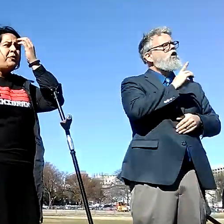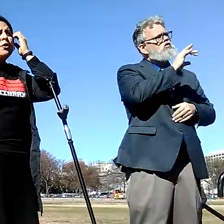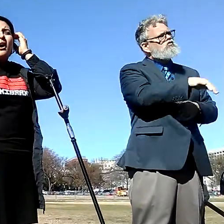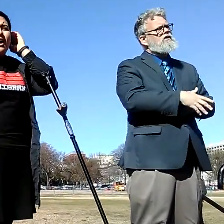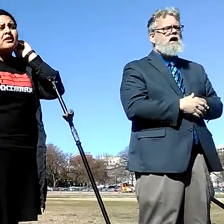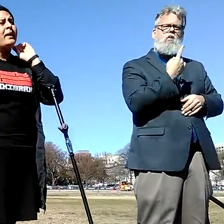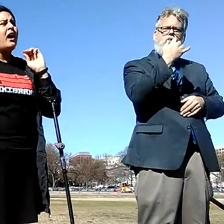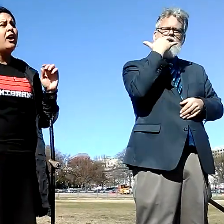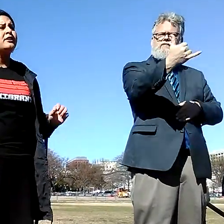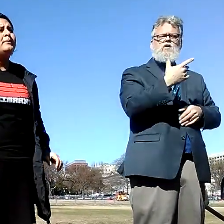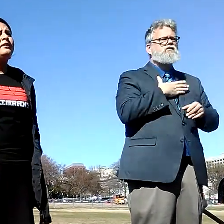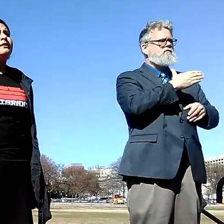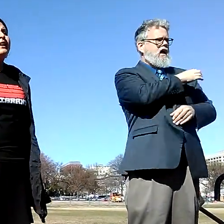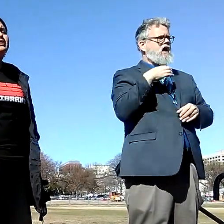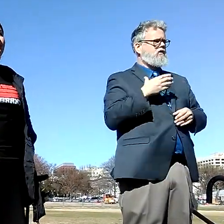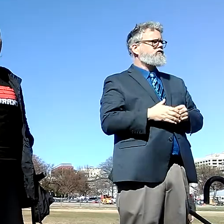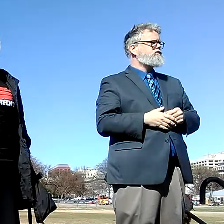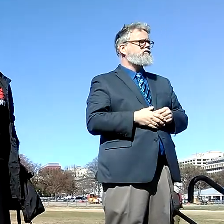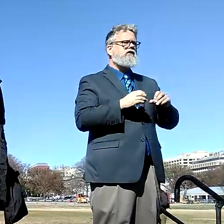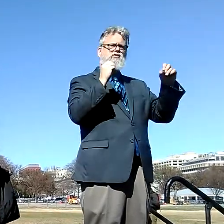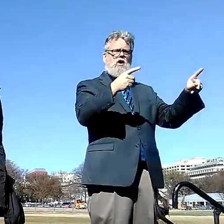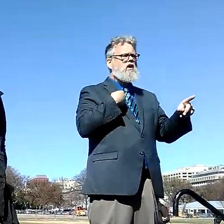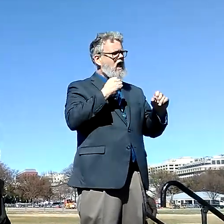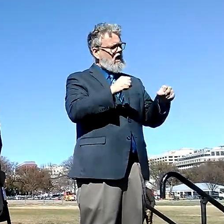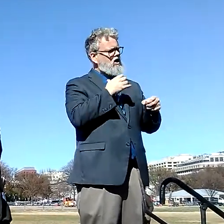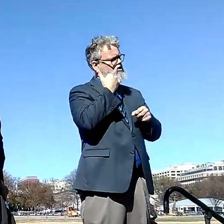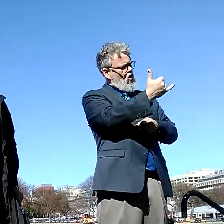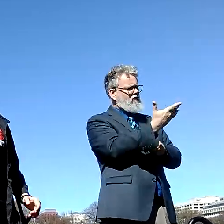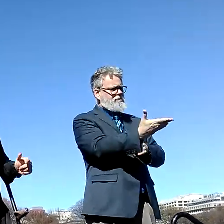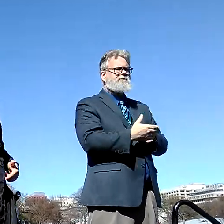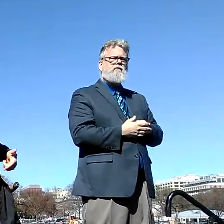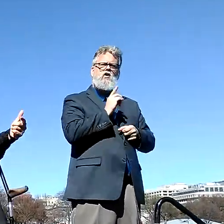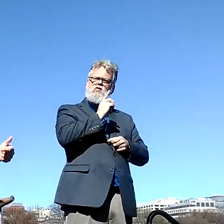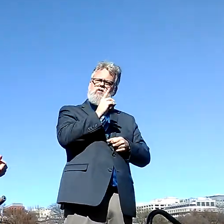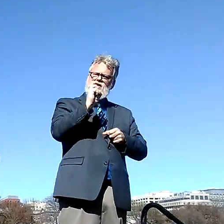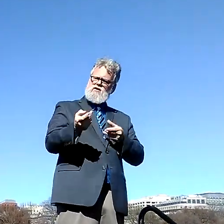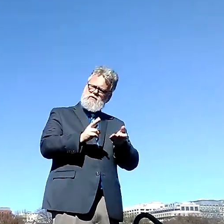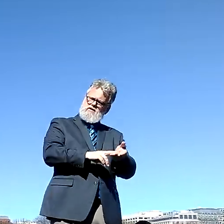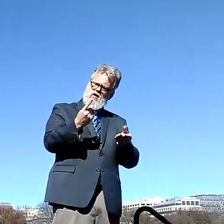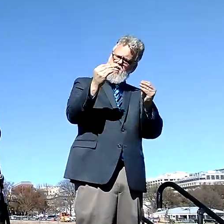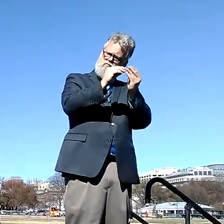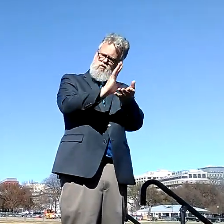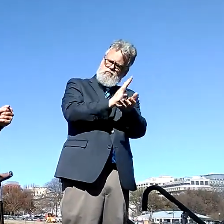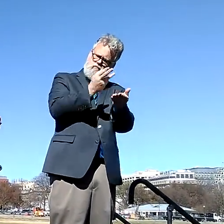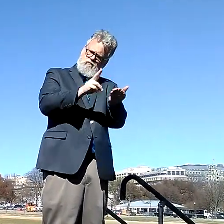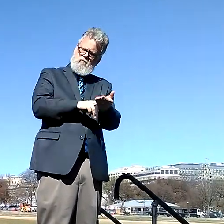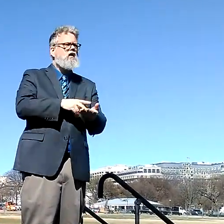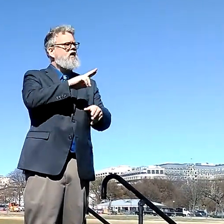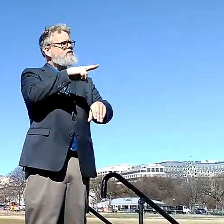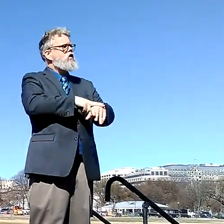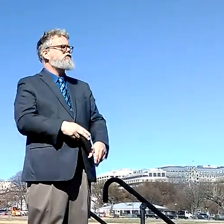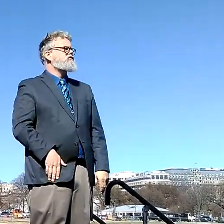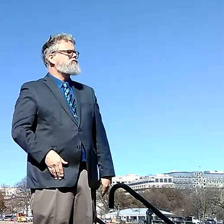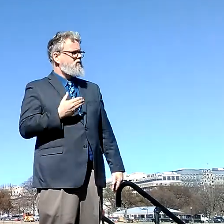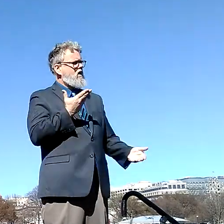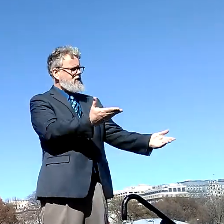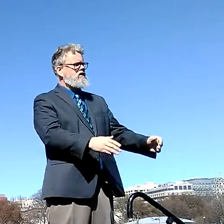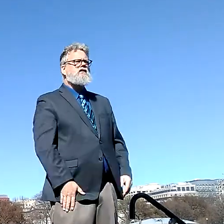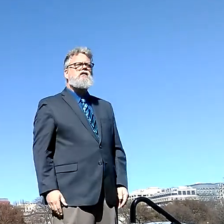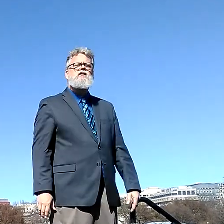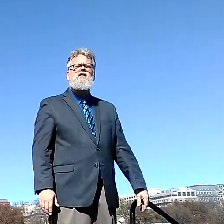Truly, one phone call to my congressman? It's okay, I can do that. Truly, you need me to sign one more petition? Of course, I'll be